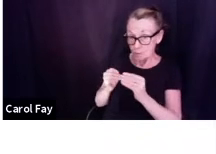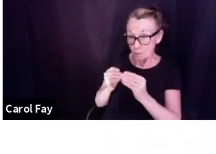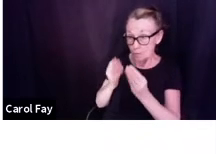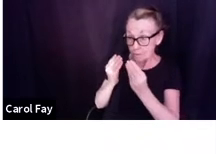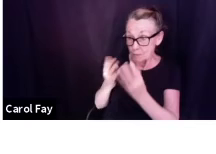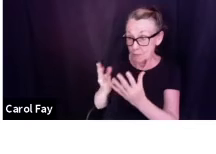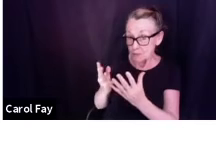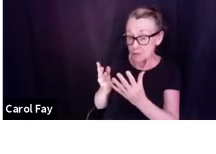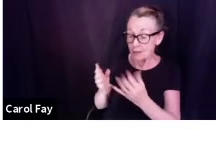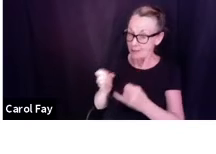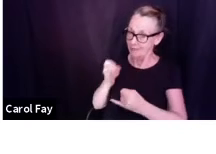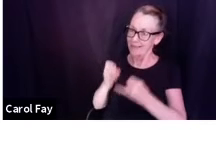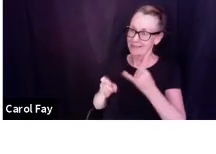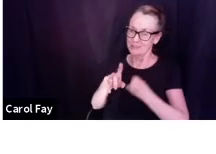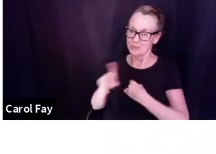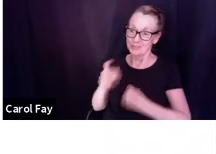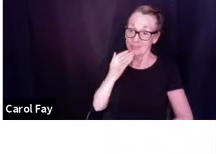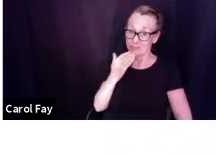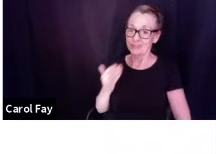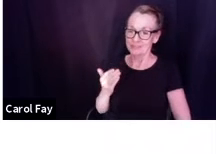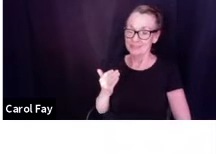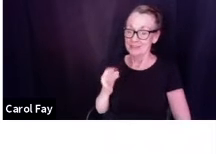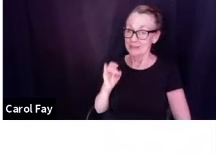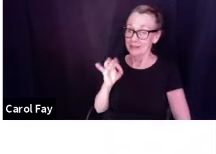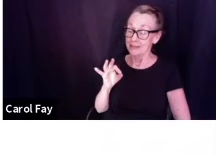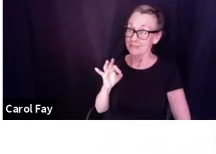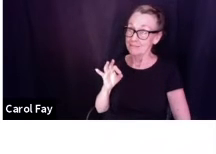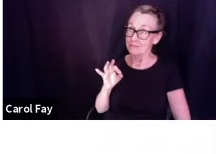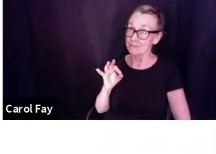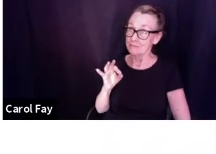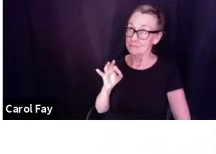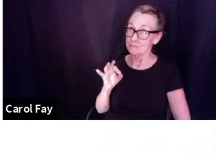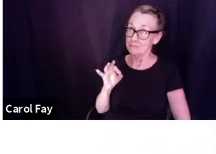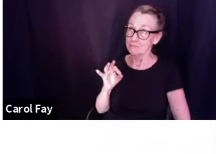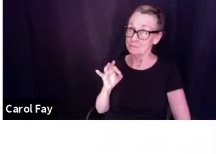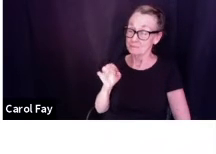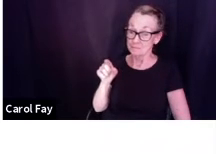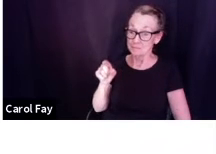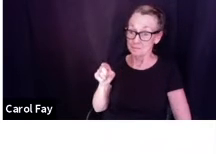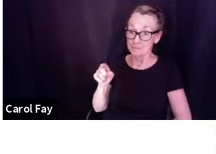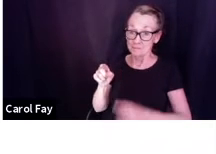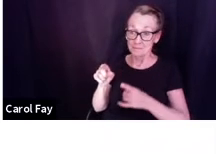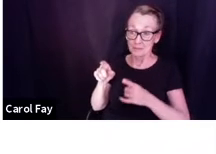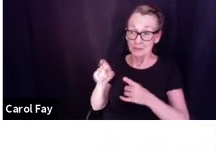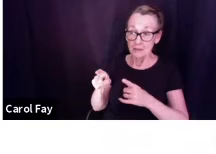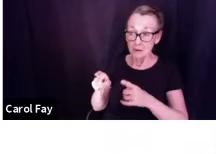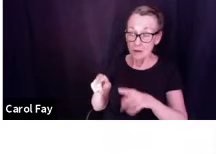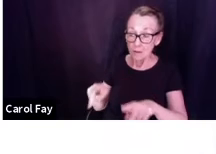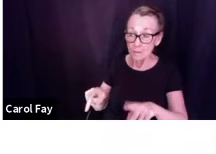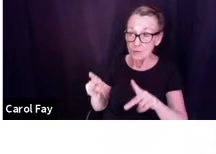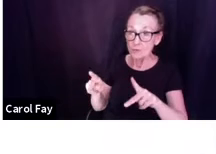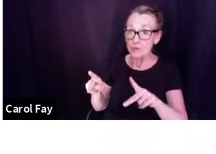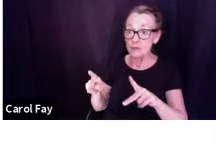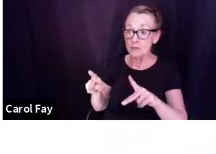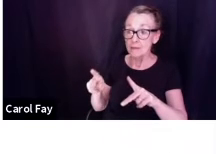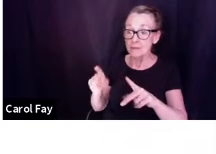that last question is good, because in case they it gives them an opportunity to fill in or to ask